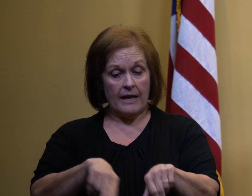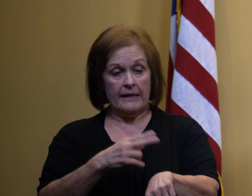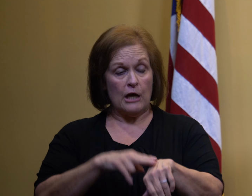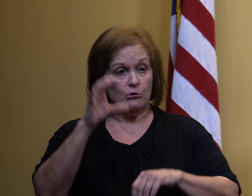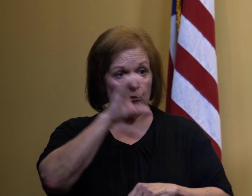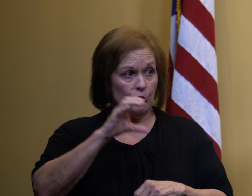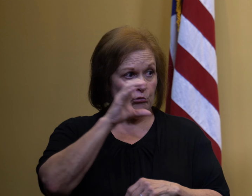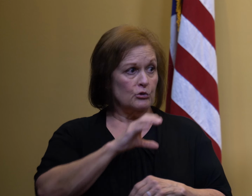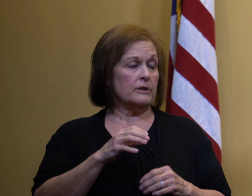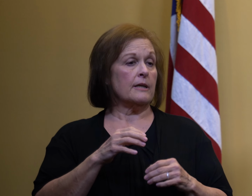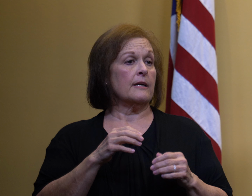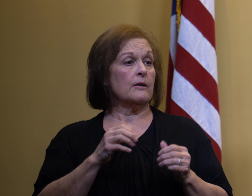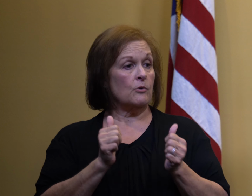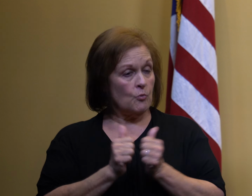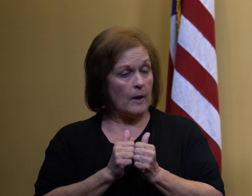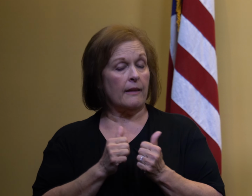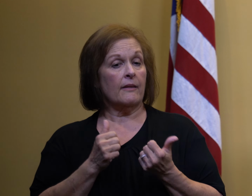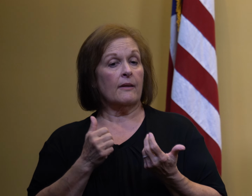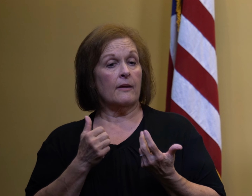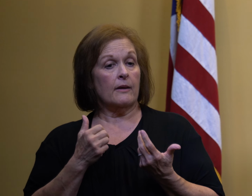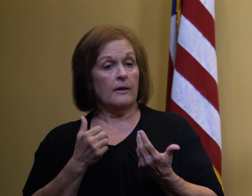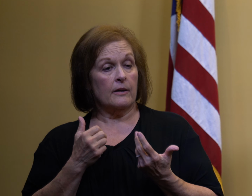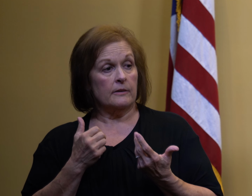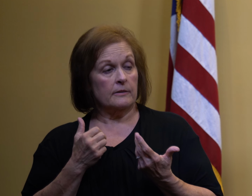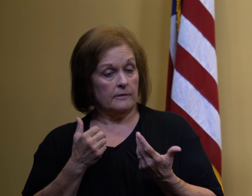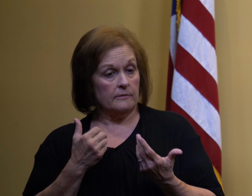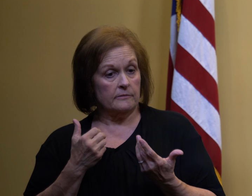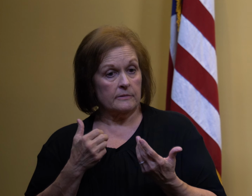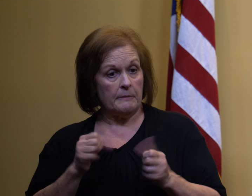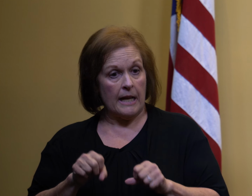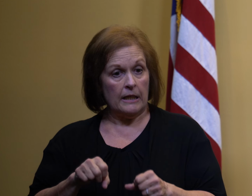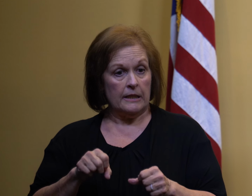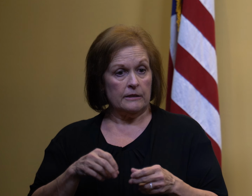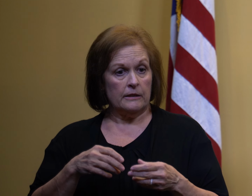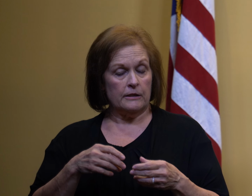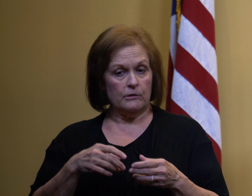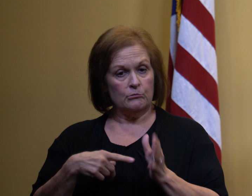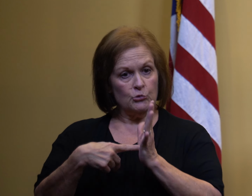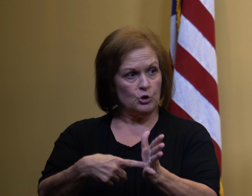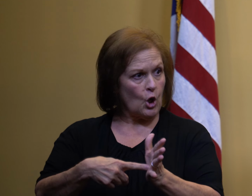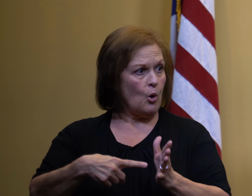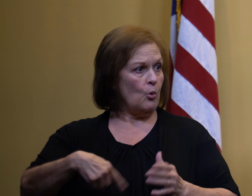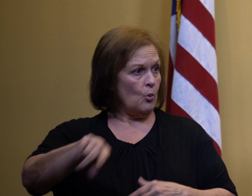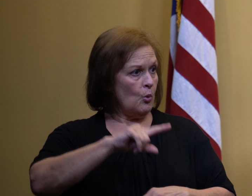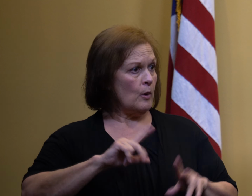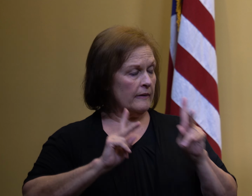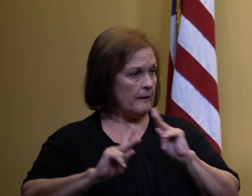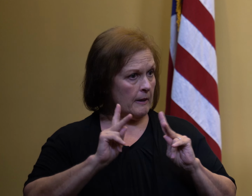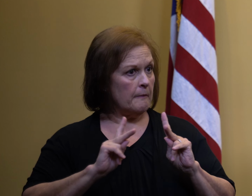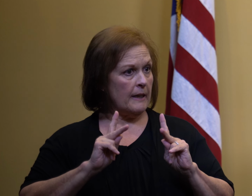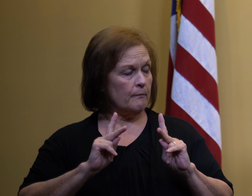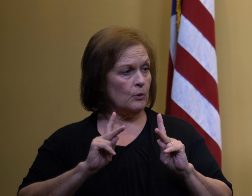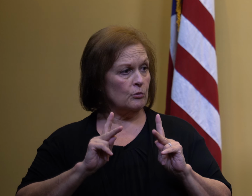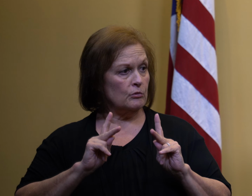the, and with the vision of giving the public a real opportunity, right, to shape and to move things forward